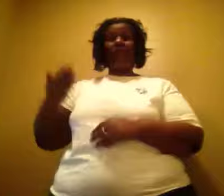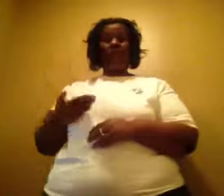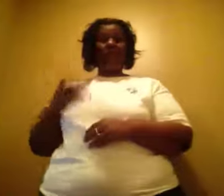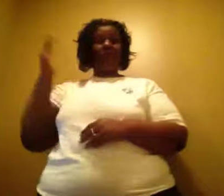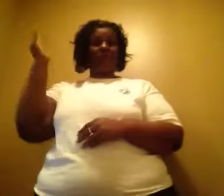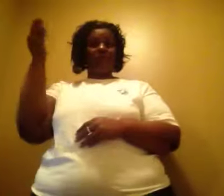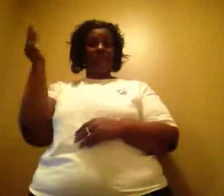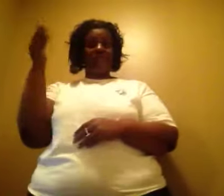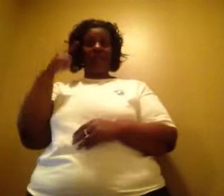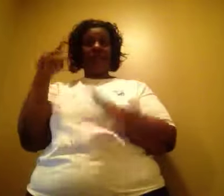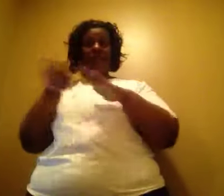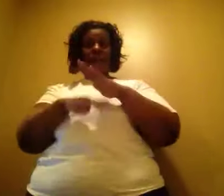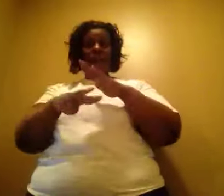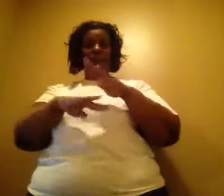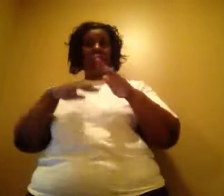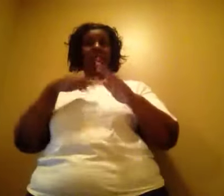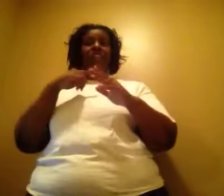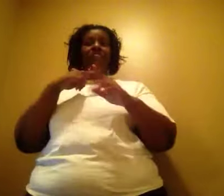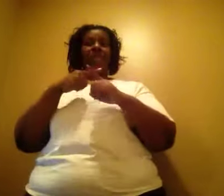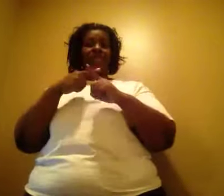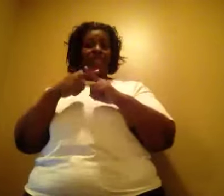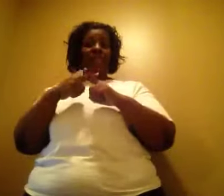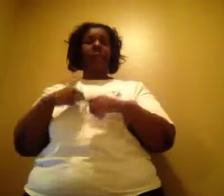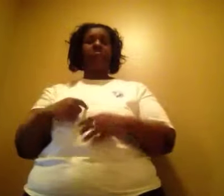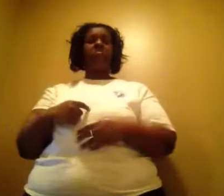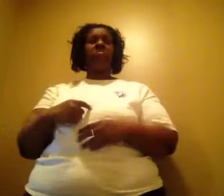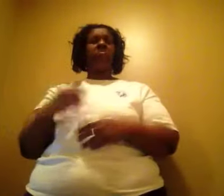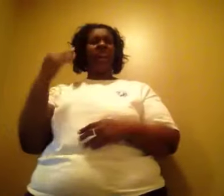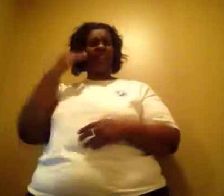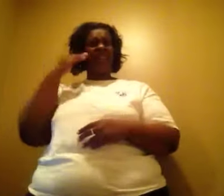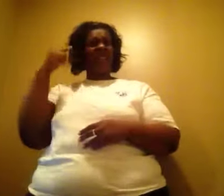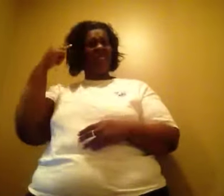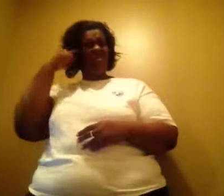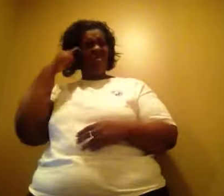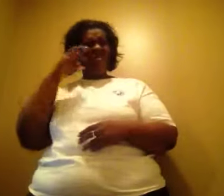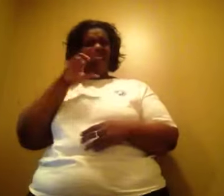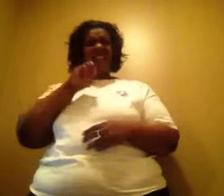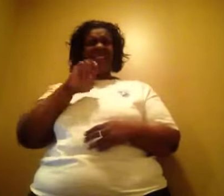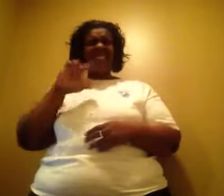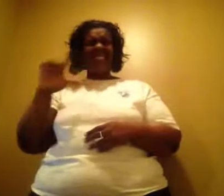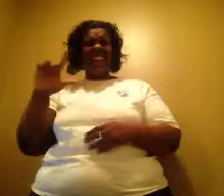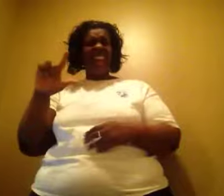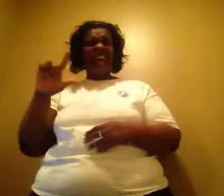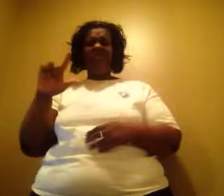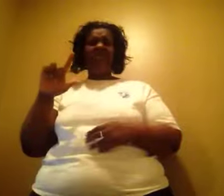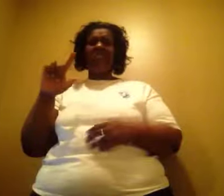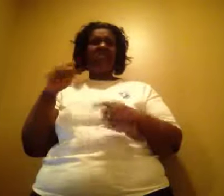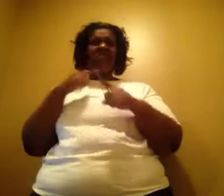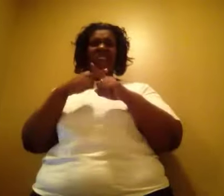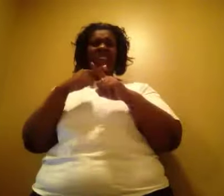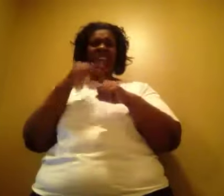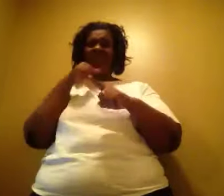presentation on basic addition. I know what you're thinking, Sal, addition doesn't seem so basic to me. Well, I apologize. I